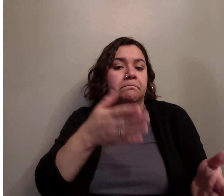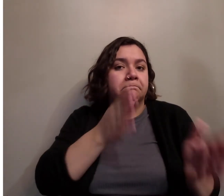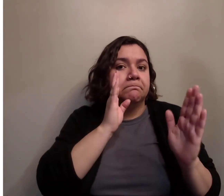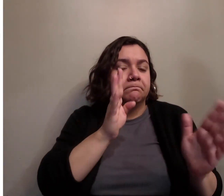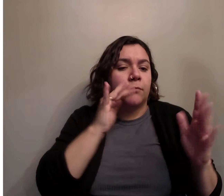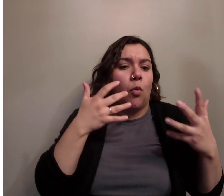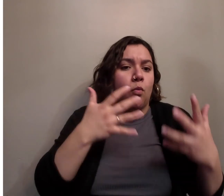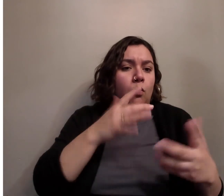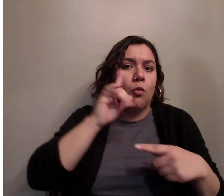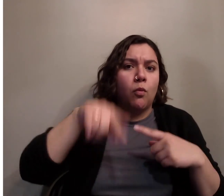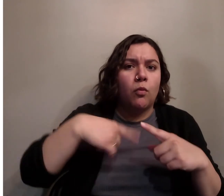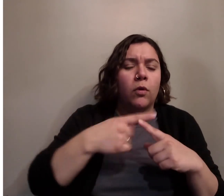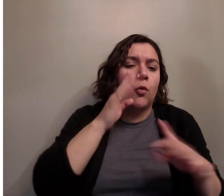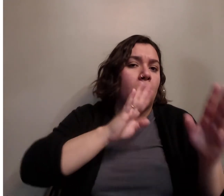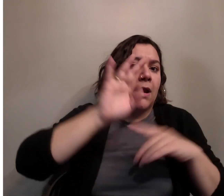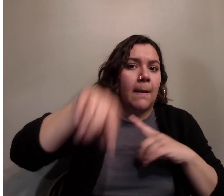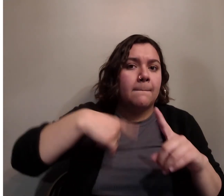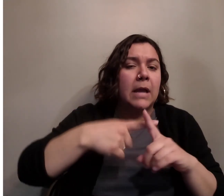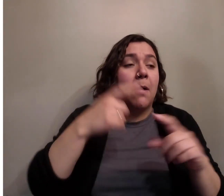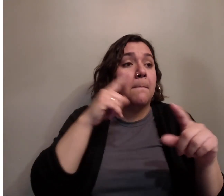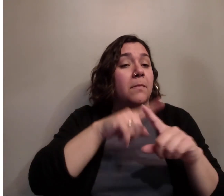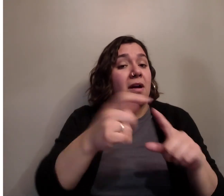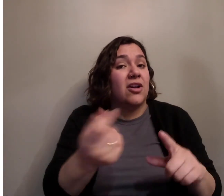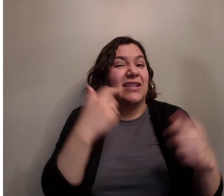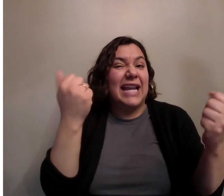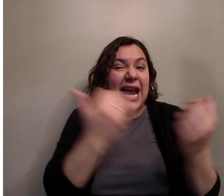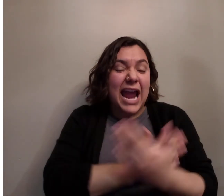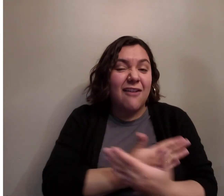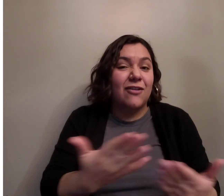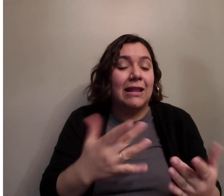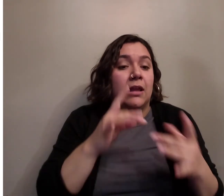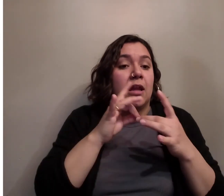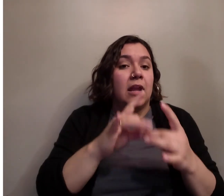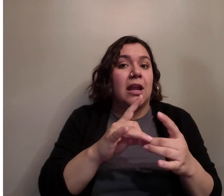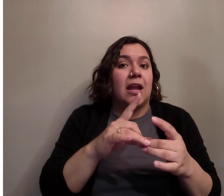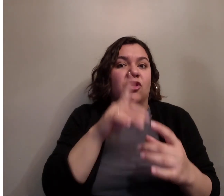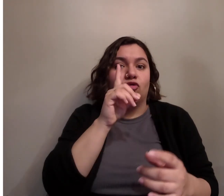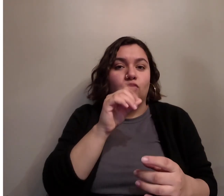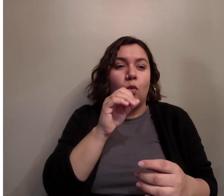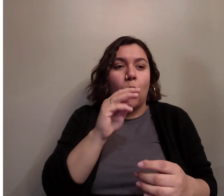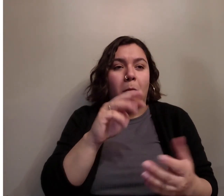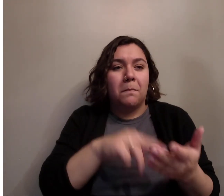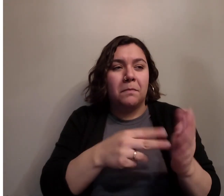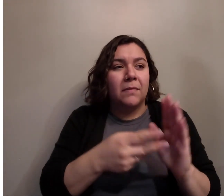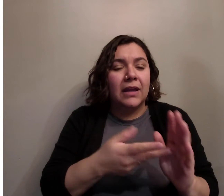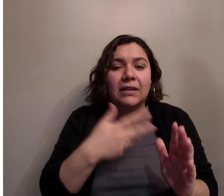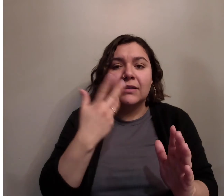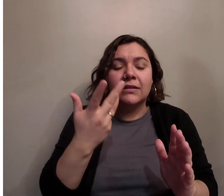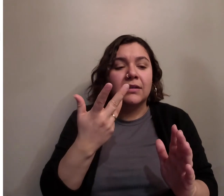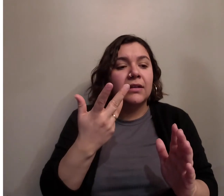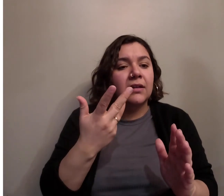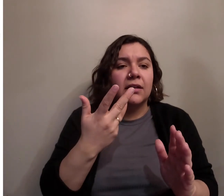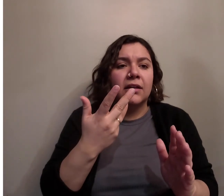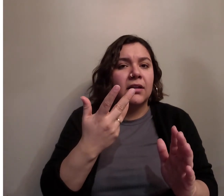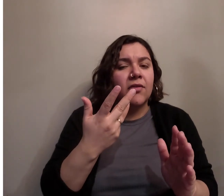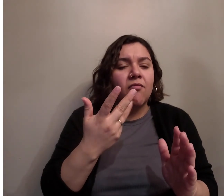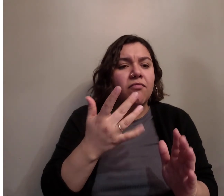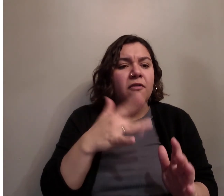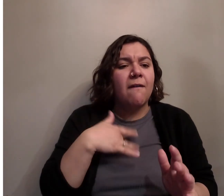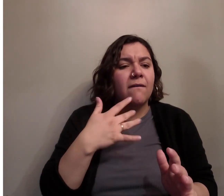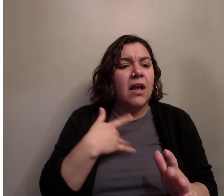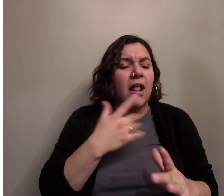stuff that we should be definitely panicking and worrying about, but when every single thing is soaked in doom, it brings you